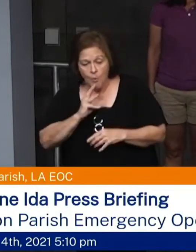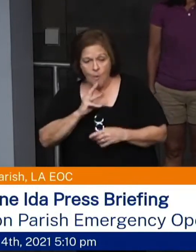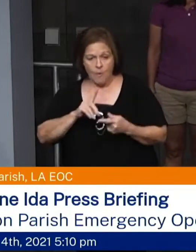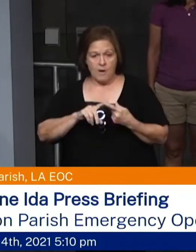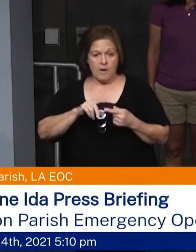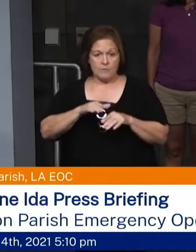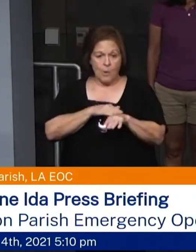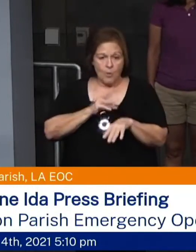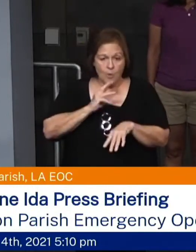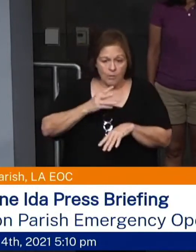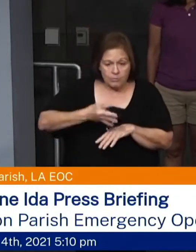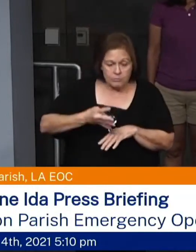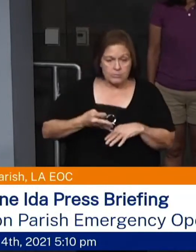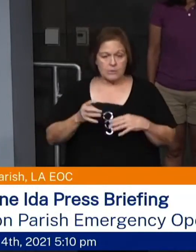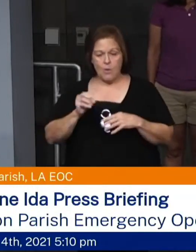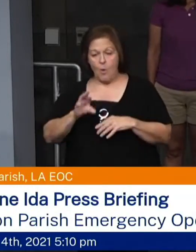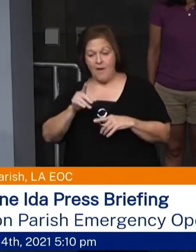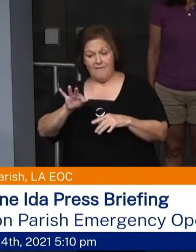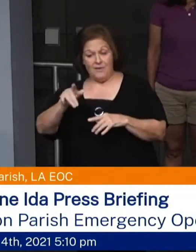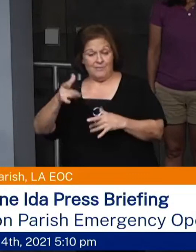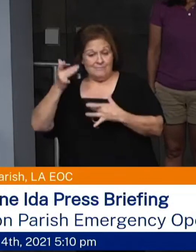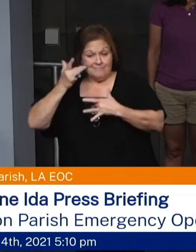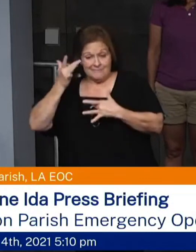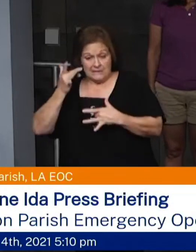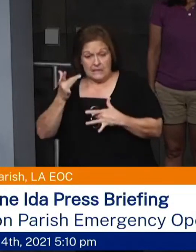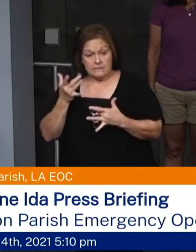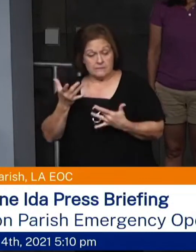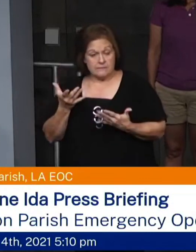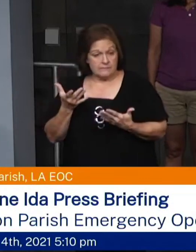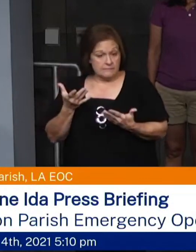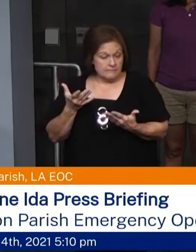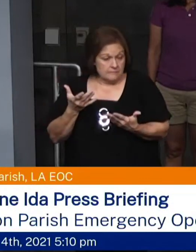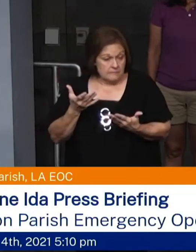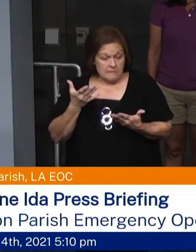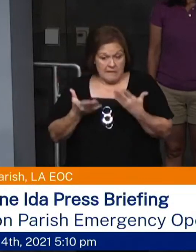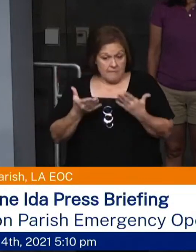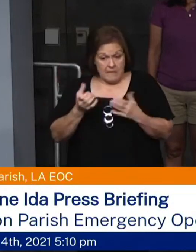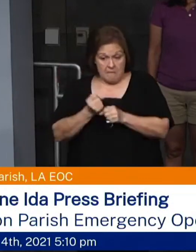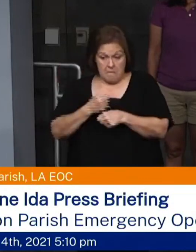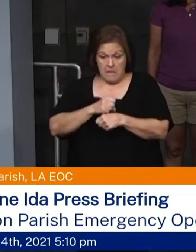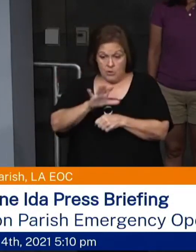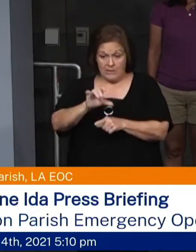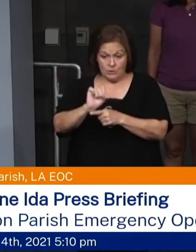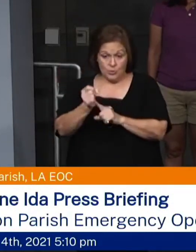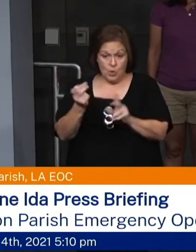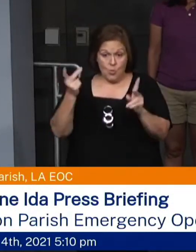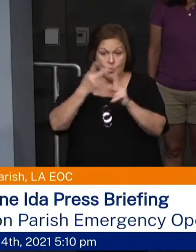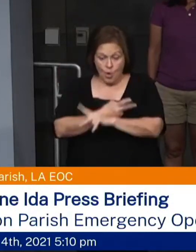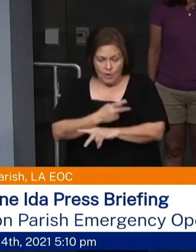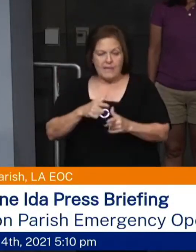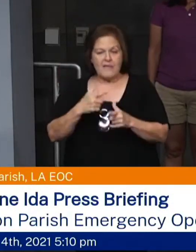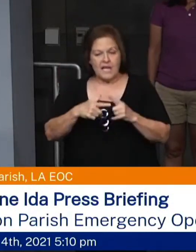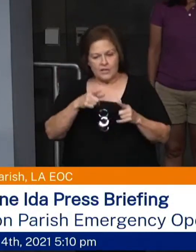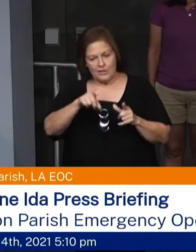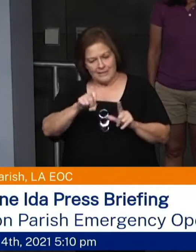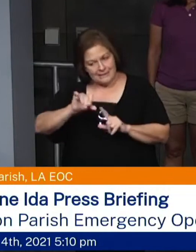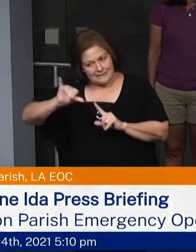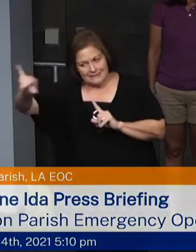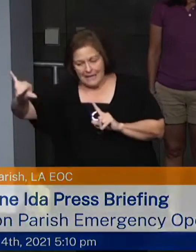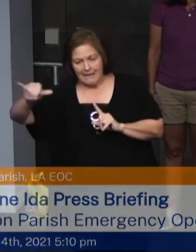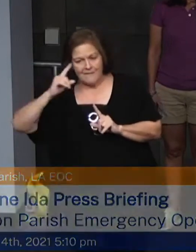advisory still, or if you have health issues that any of these issues might exacerbate your problems, we need you to stay away for a bit